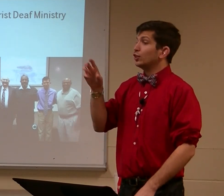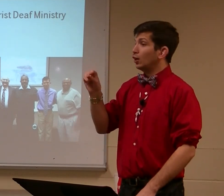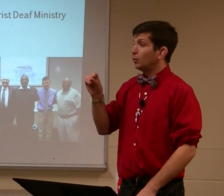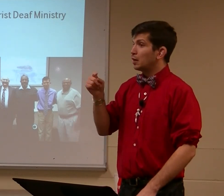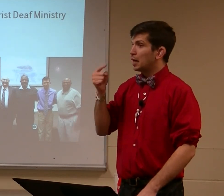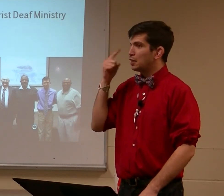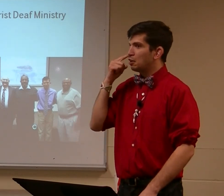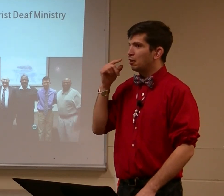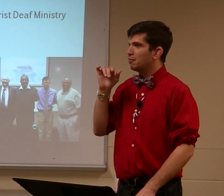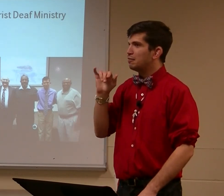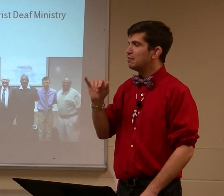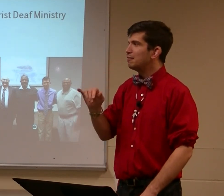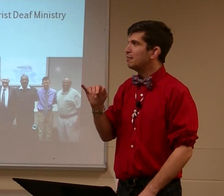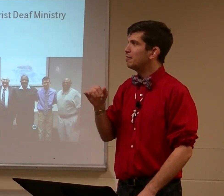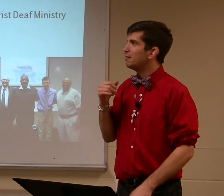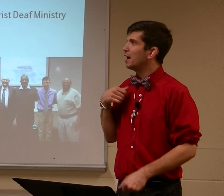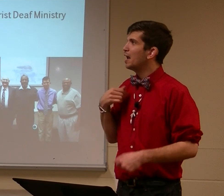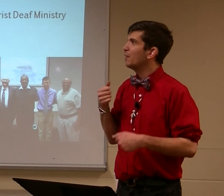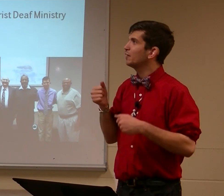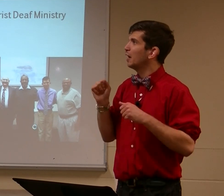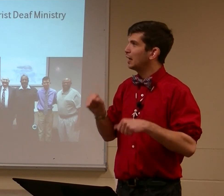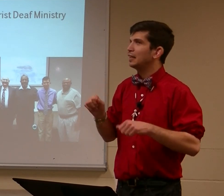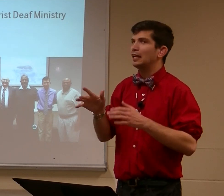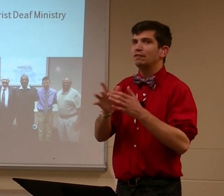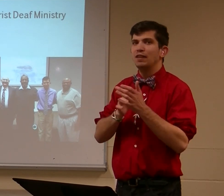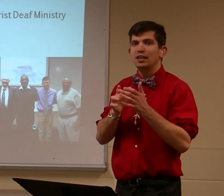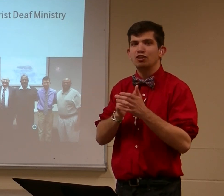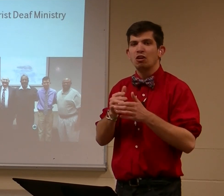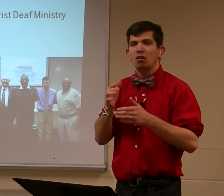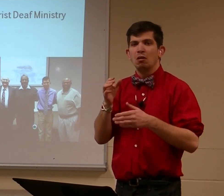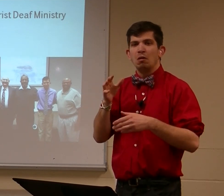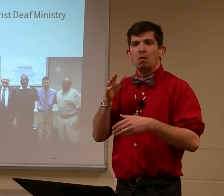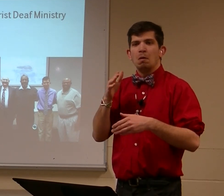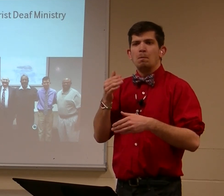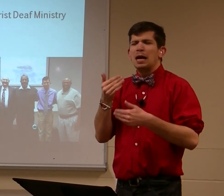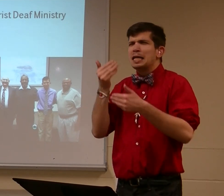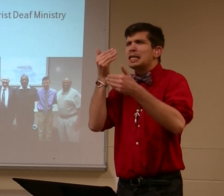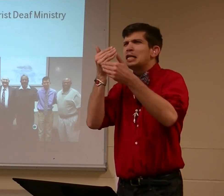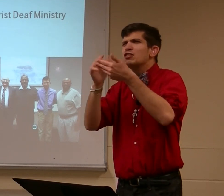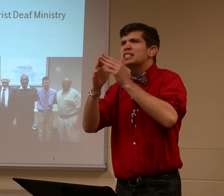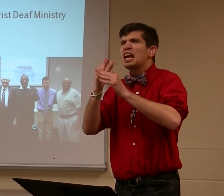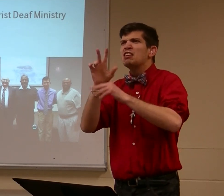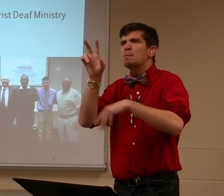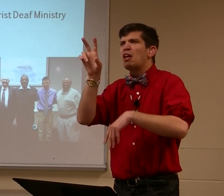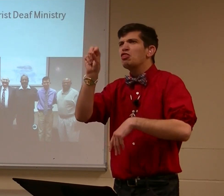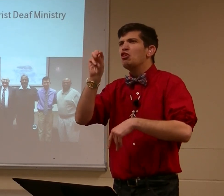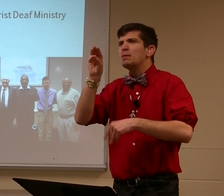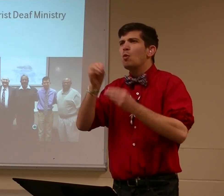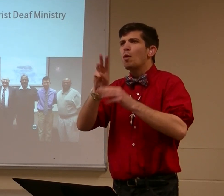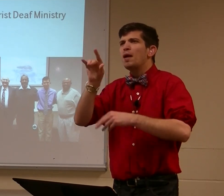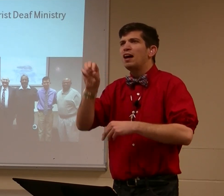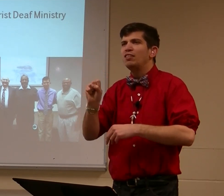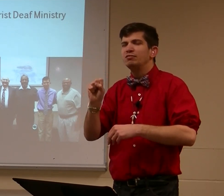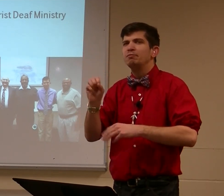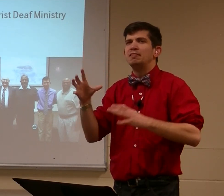So he thought, I've taken advantage. My nearest town's about 30 more miles.